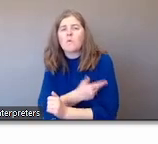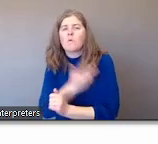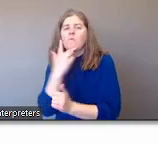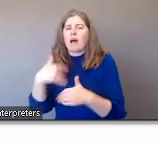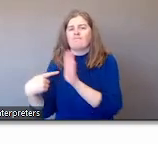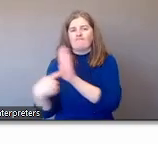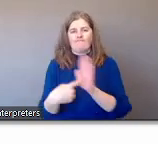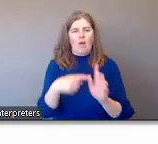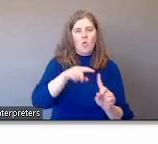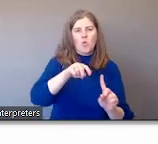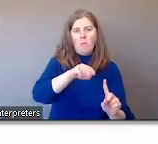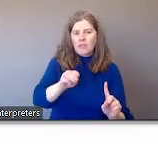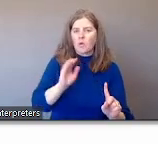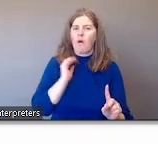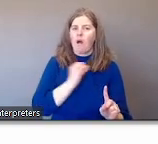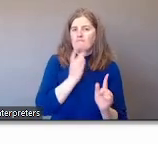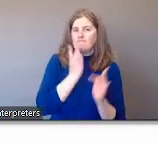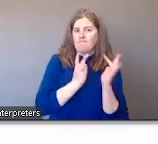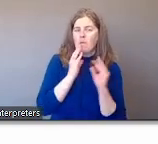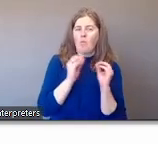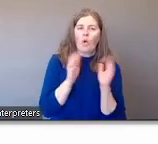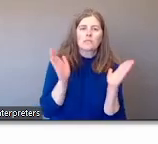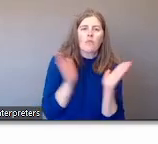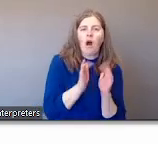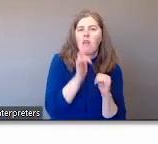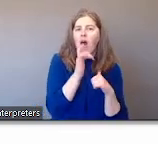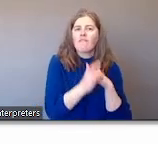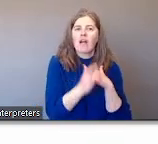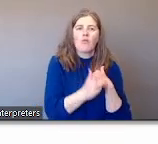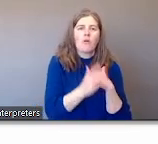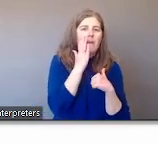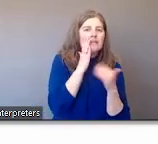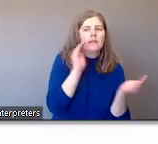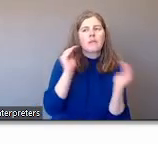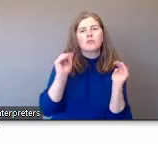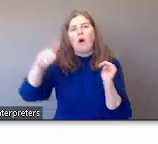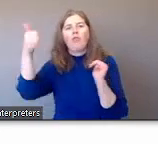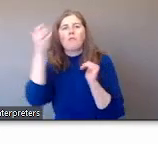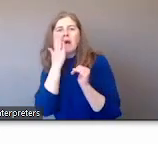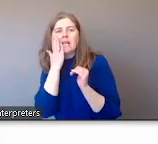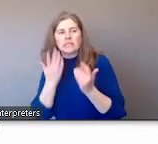Mexico's smaller bed capacity. Next slide.